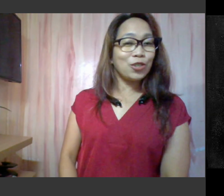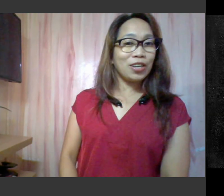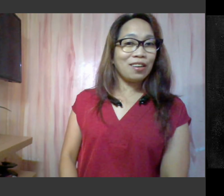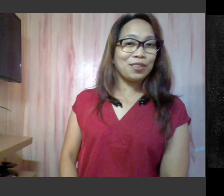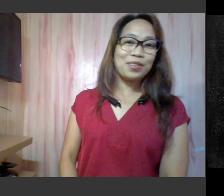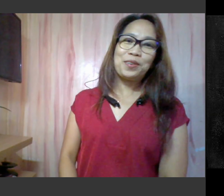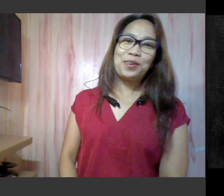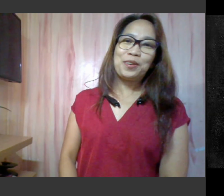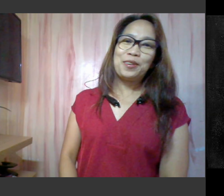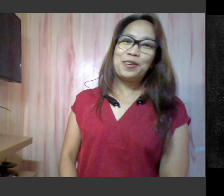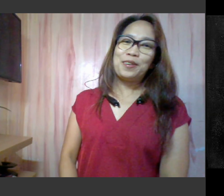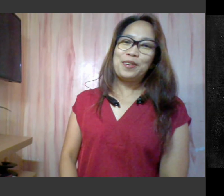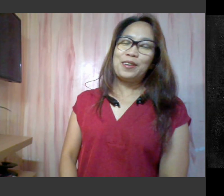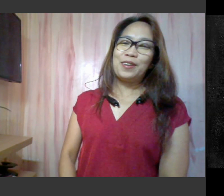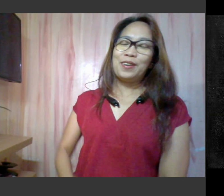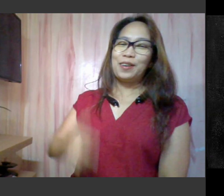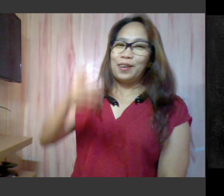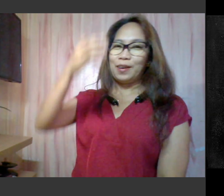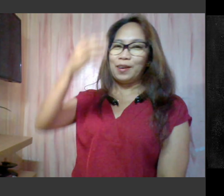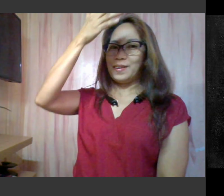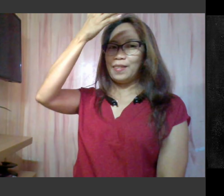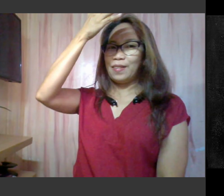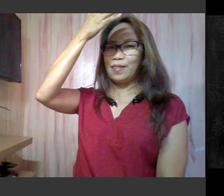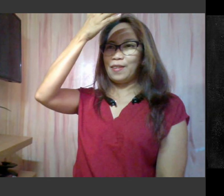face shield.